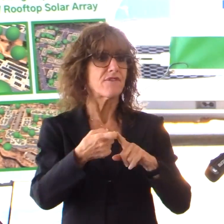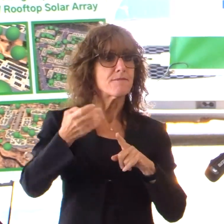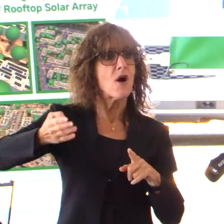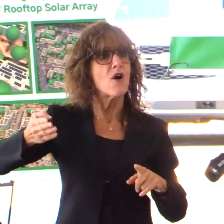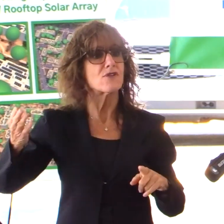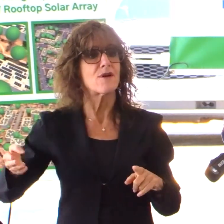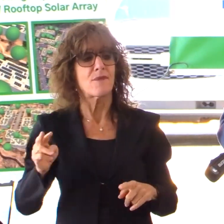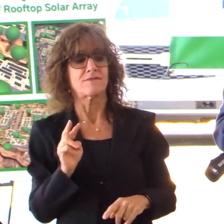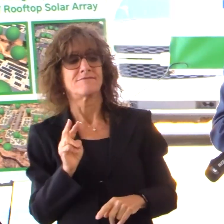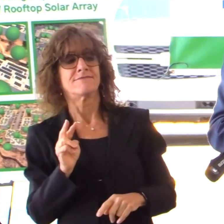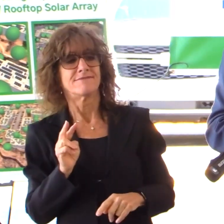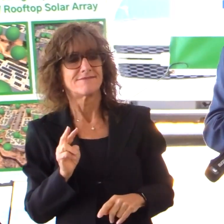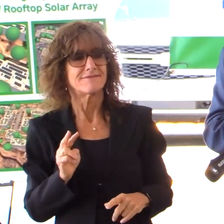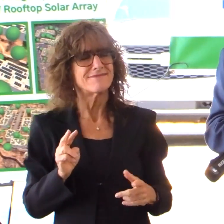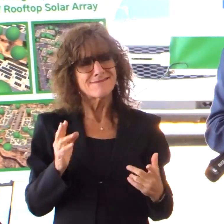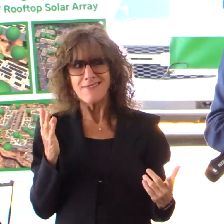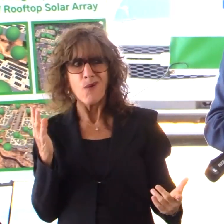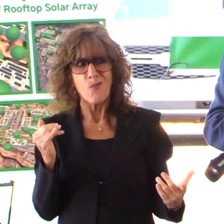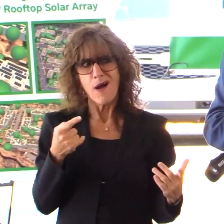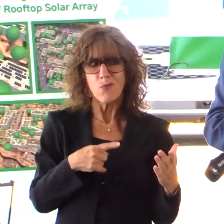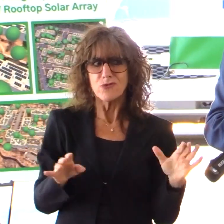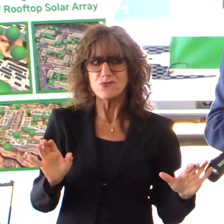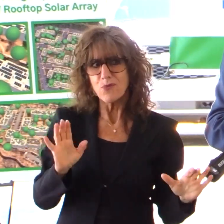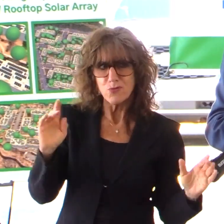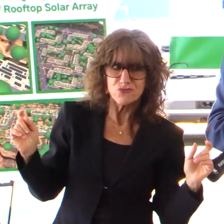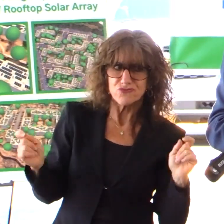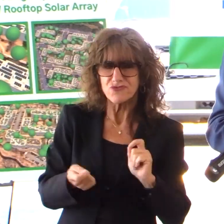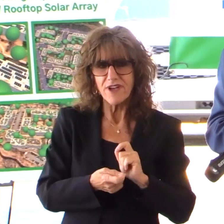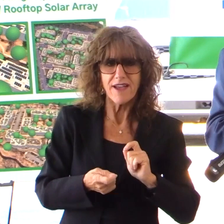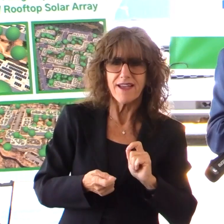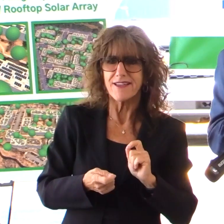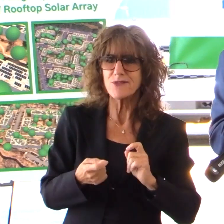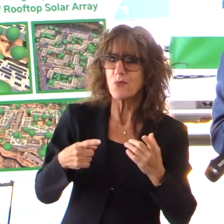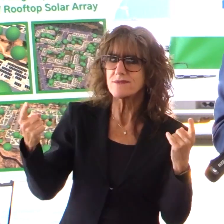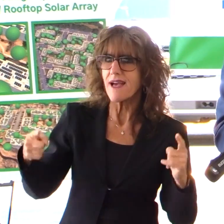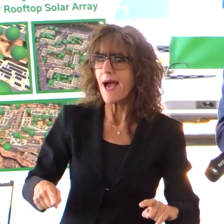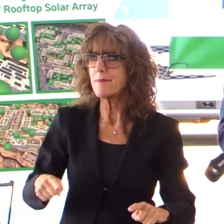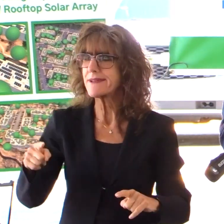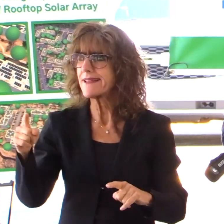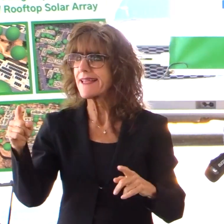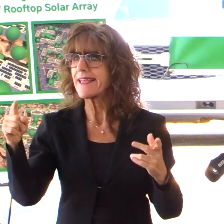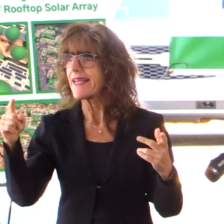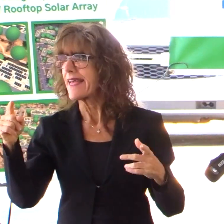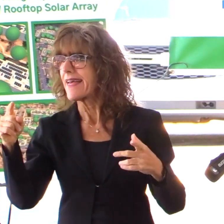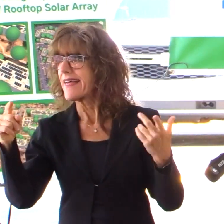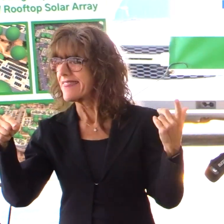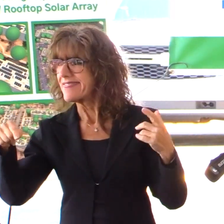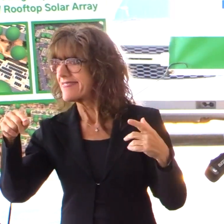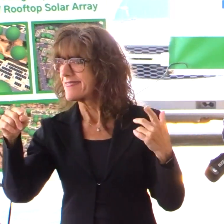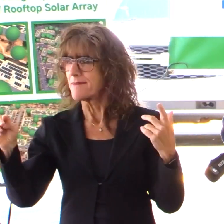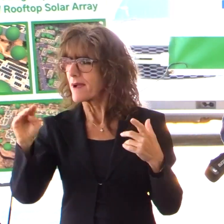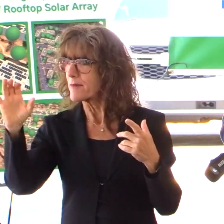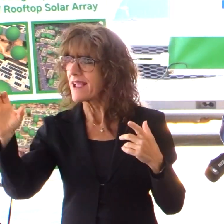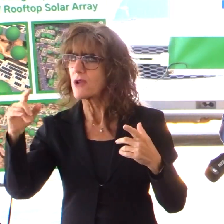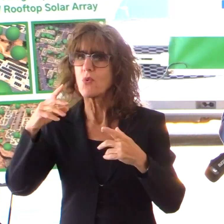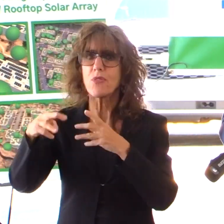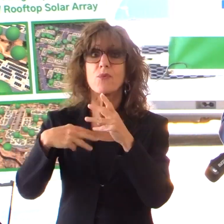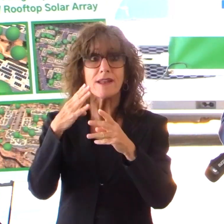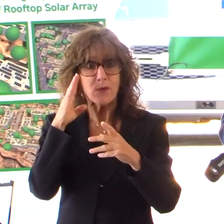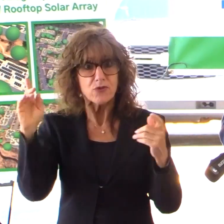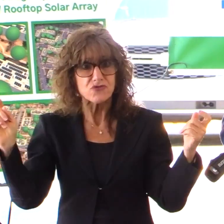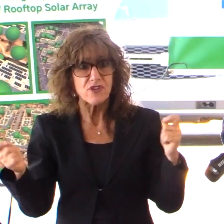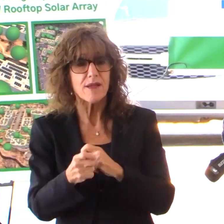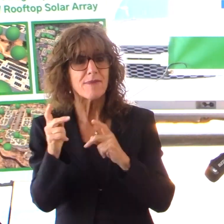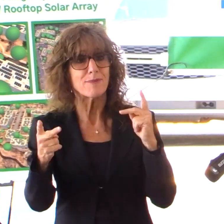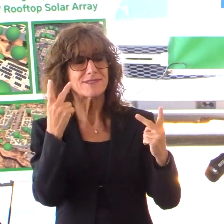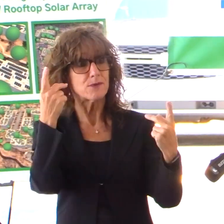Baltimore who are like, you know, why is what you're doing going to change, you know, what's happening in the county or the world? And the fact is, it will, because if people